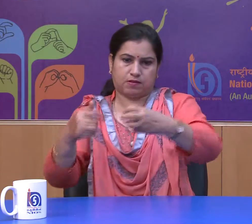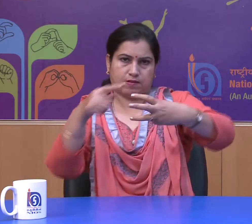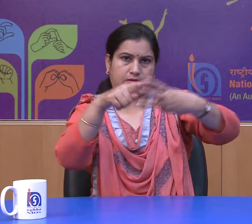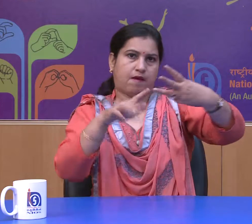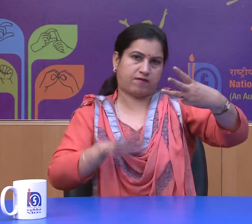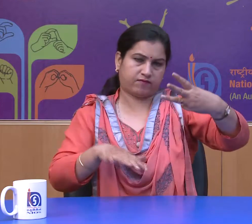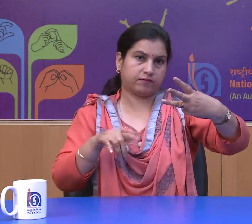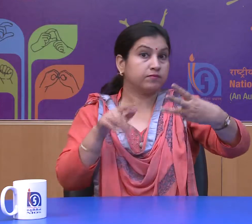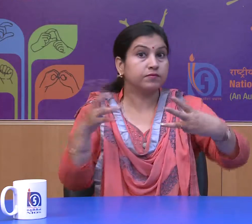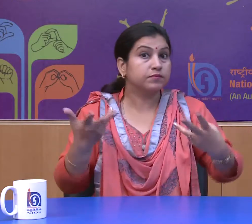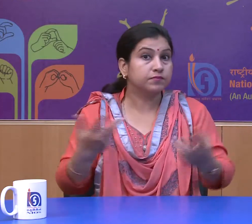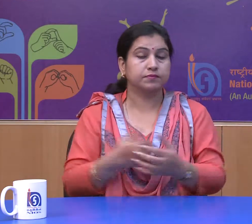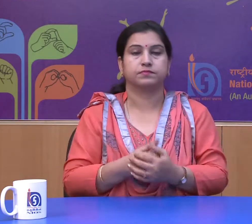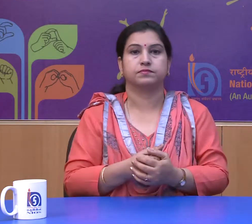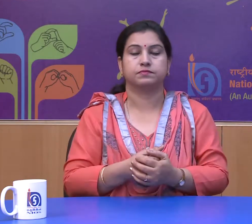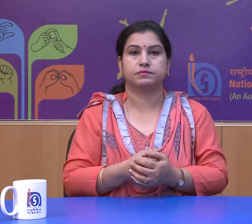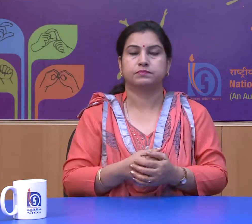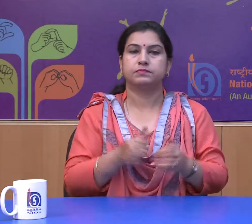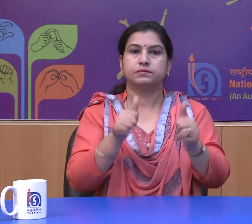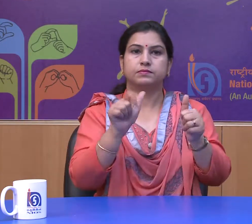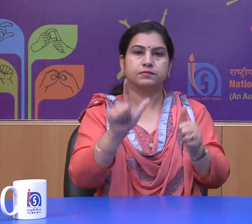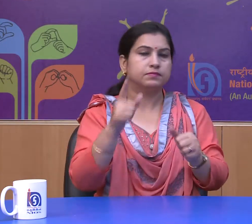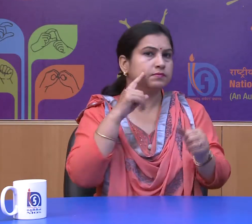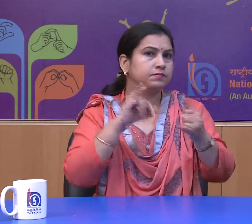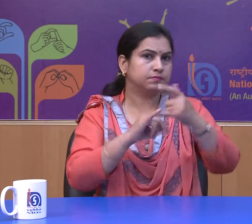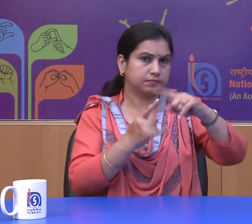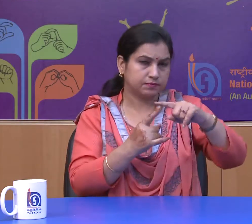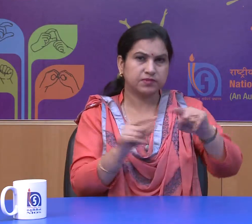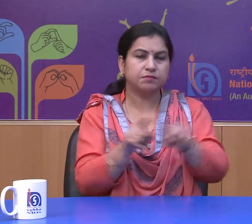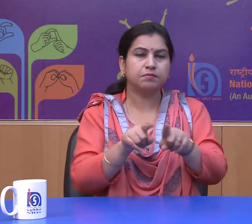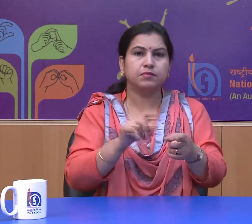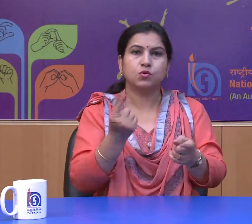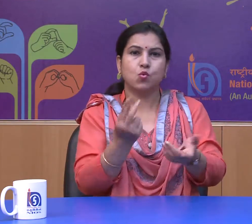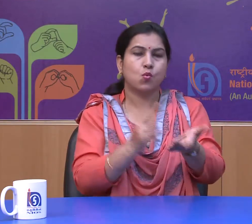that is lists, the union list,